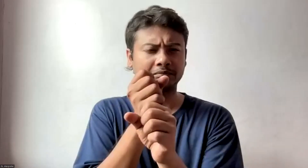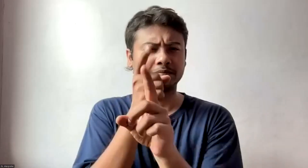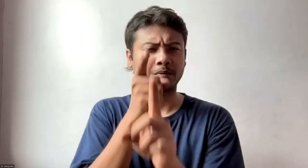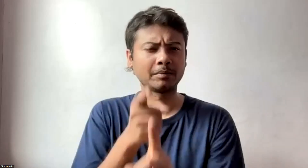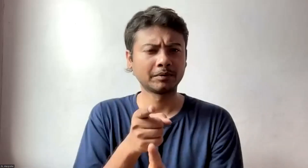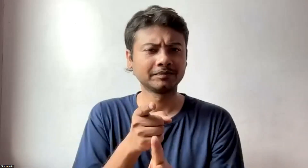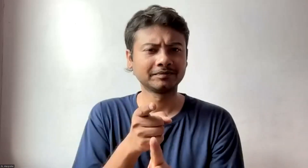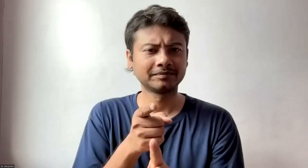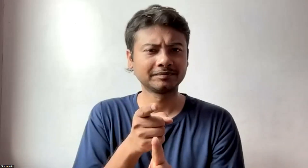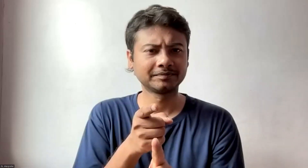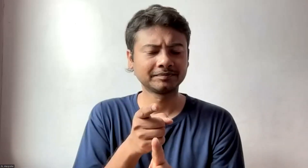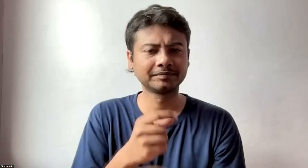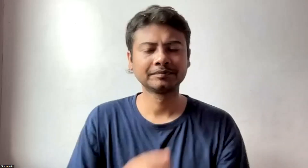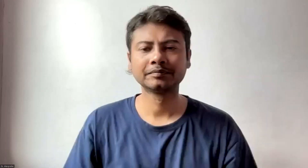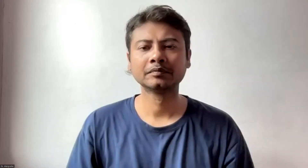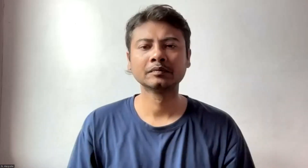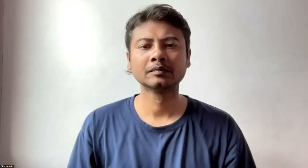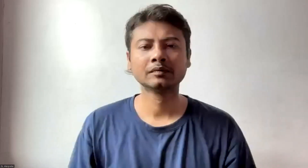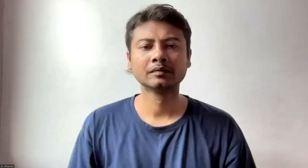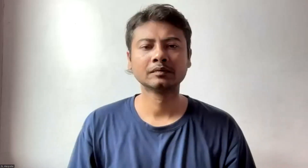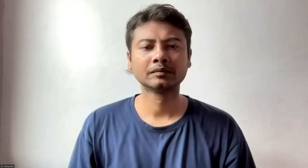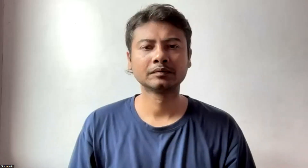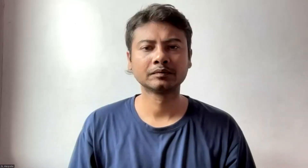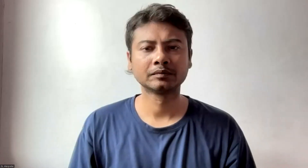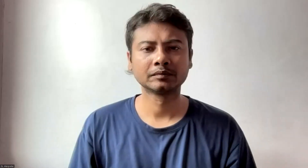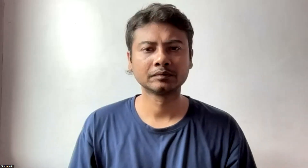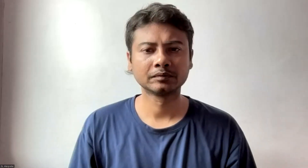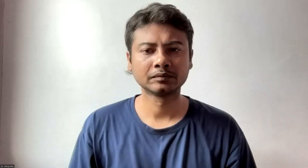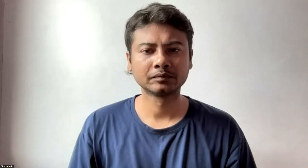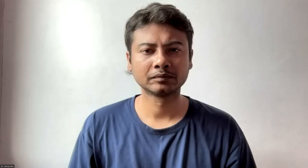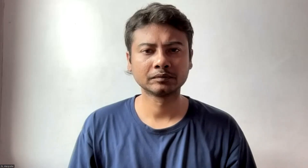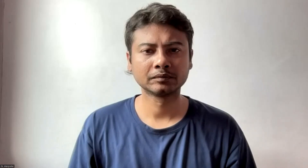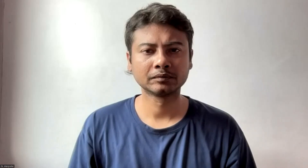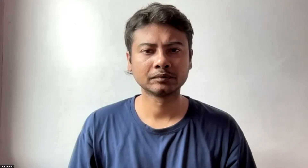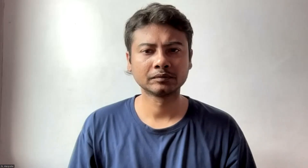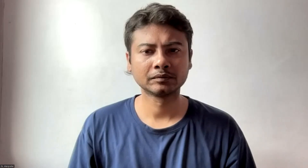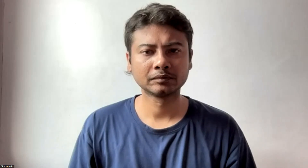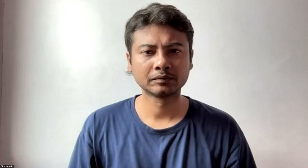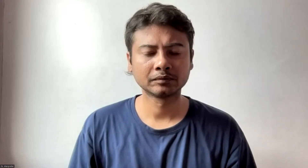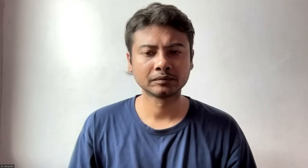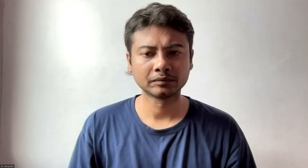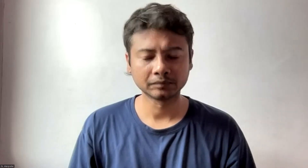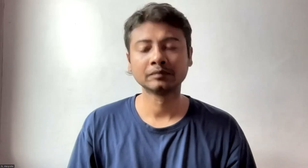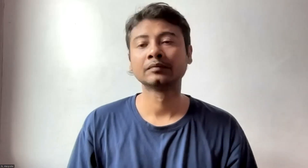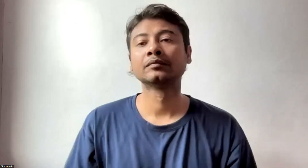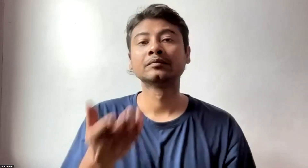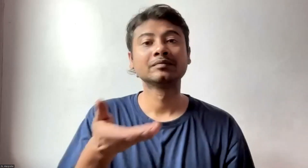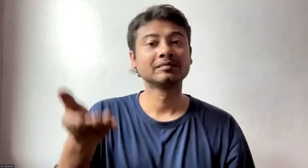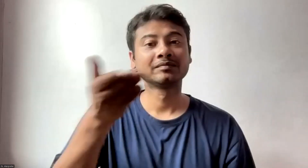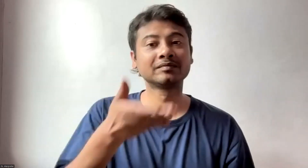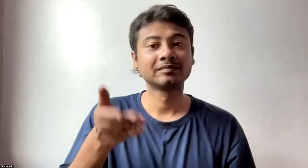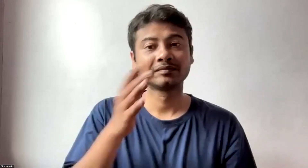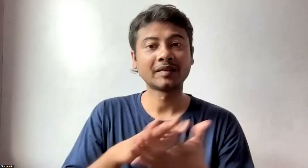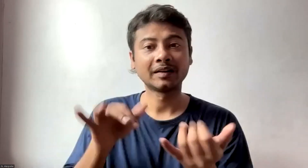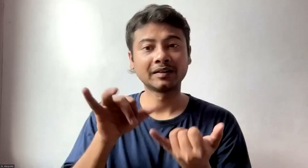Before that, since although we have already chanted our prayers, but just to begin our session, we can